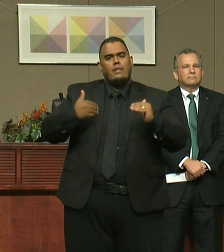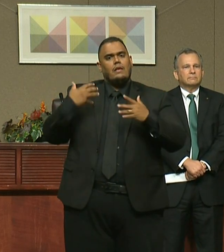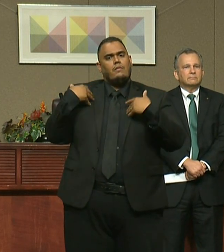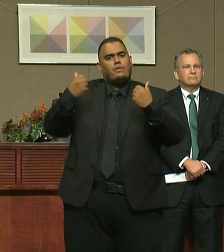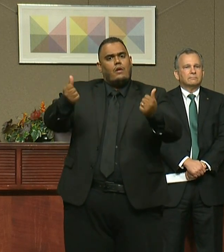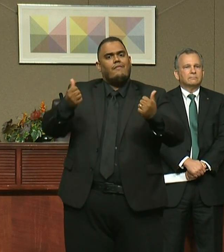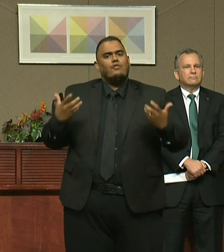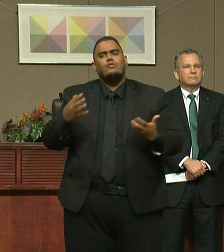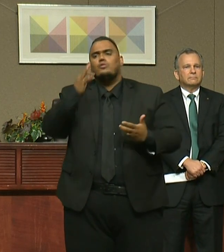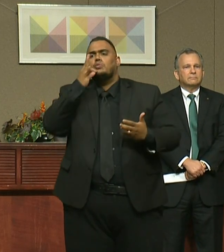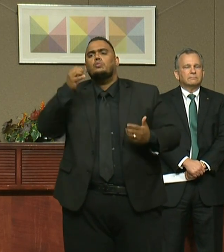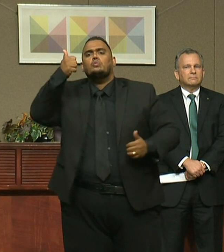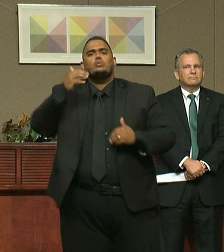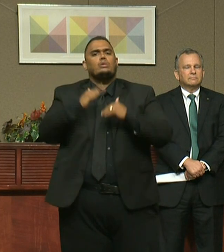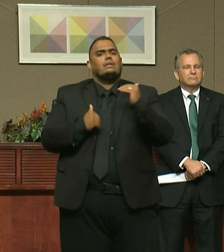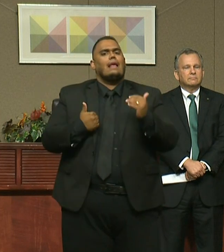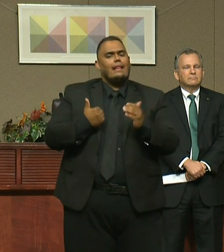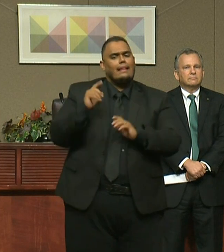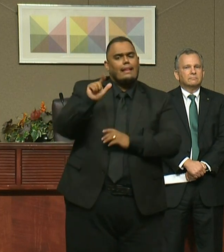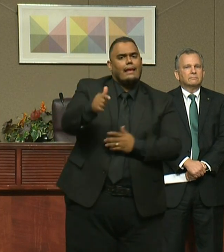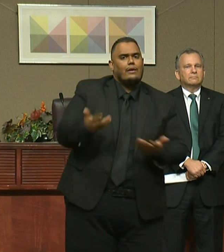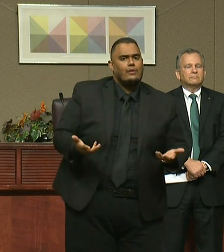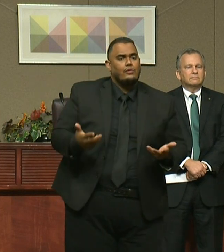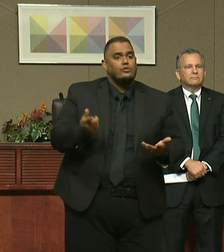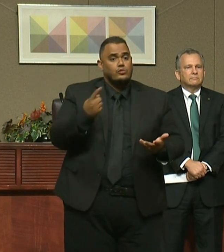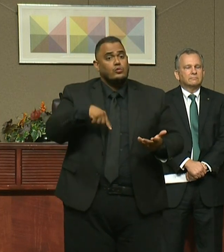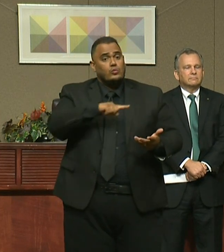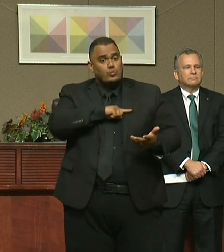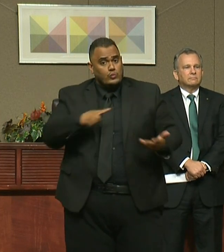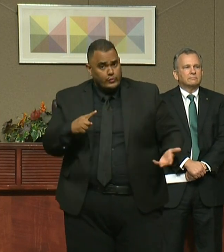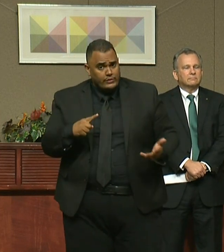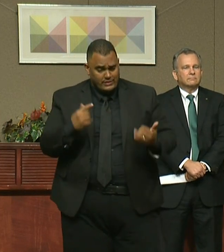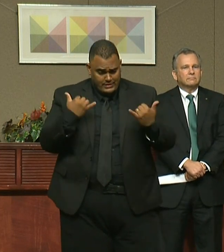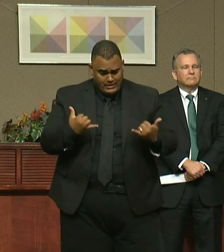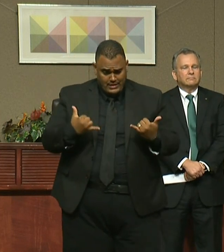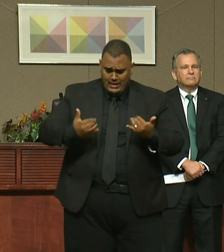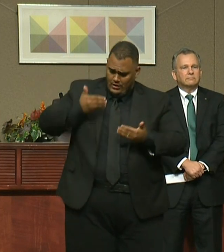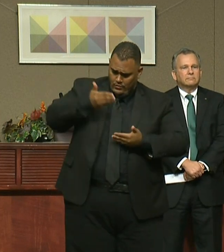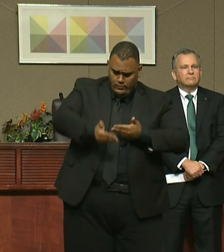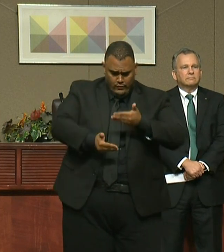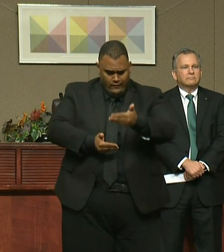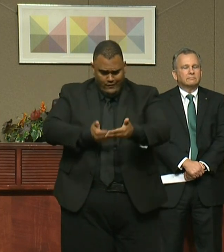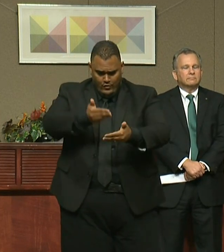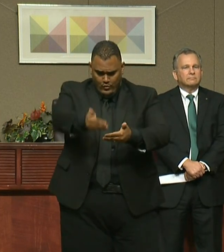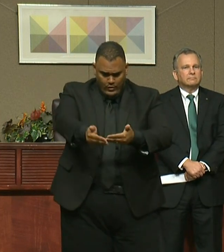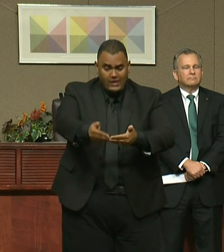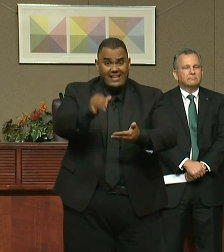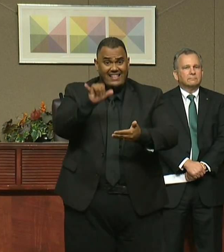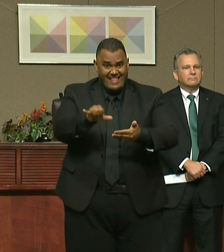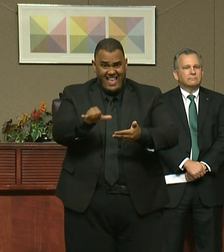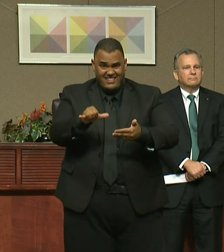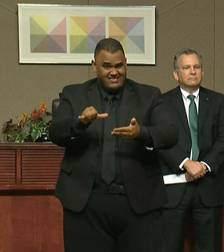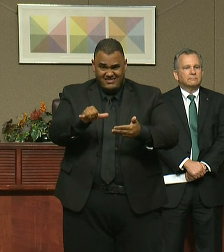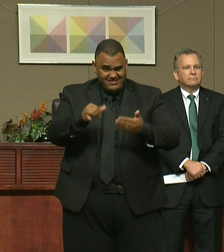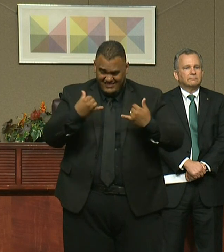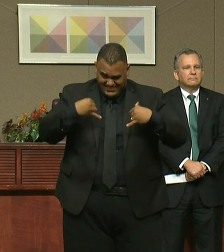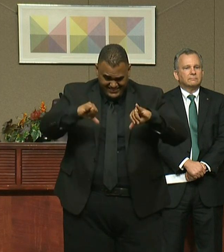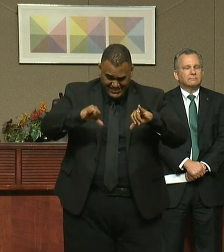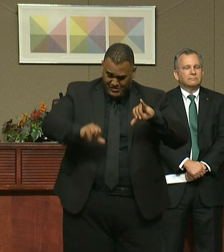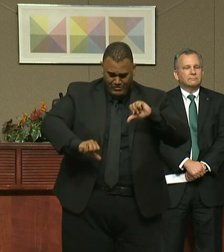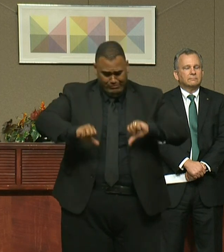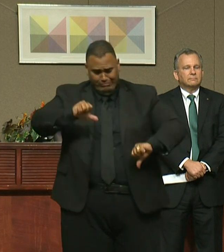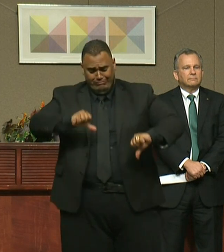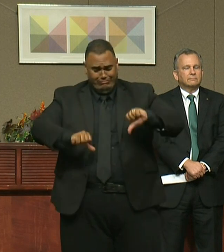And as we move forward in an uncertain period of time, it will become clearer